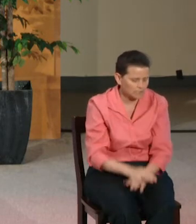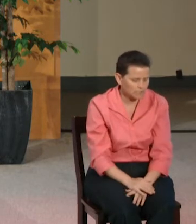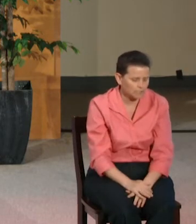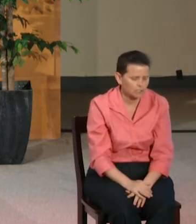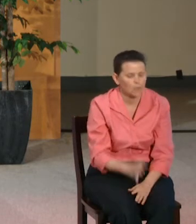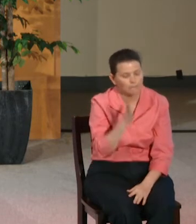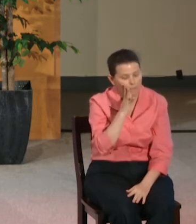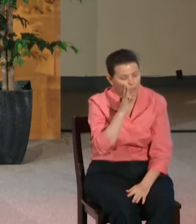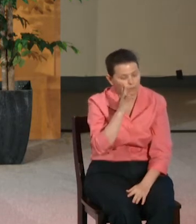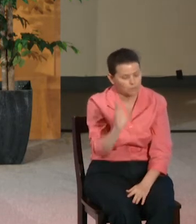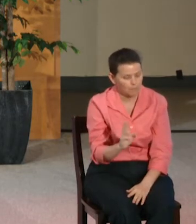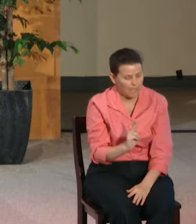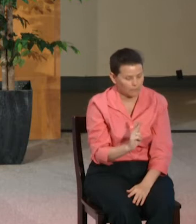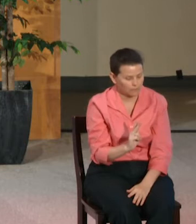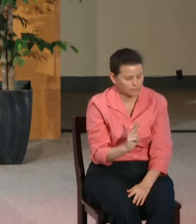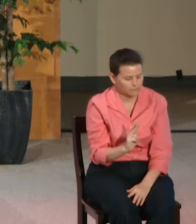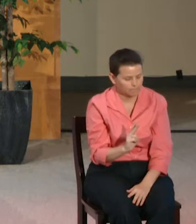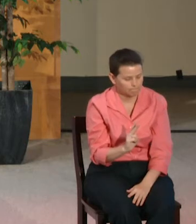back, and